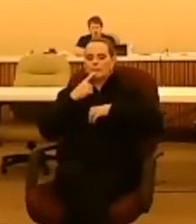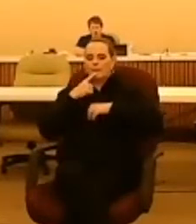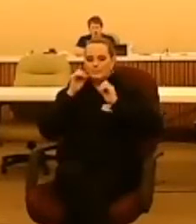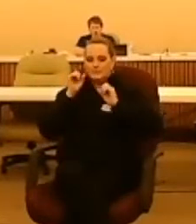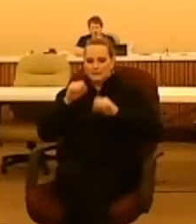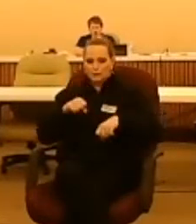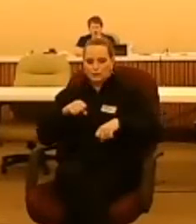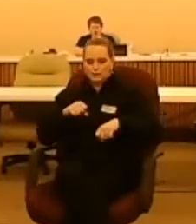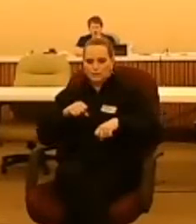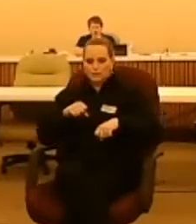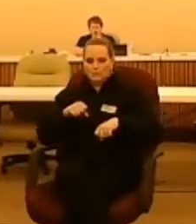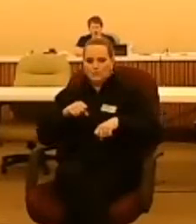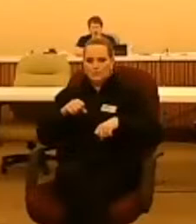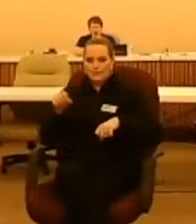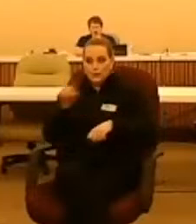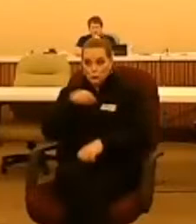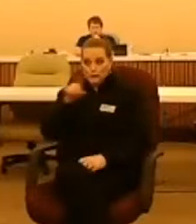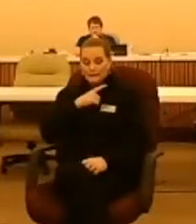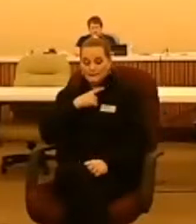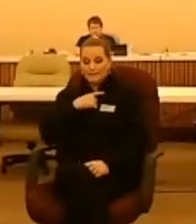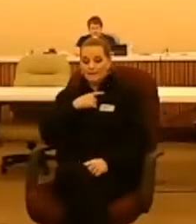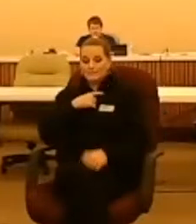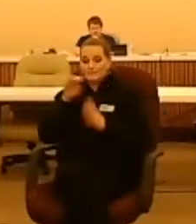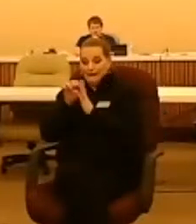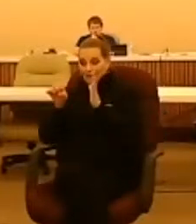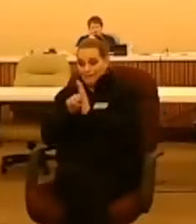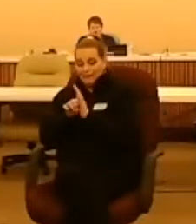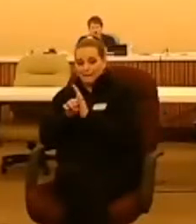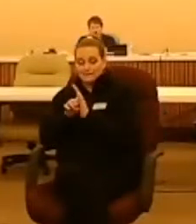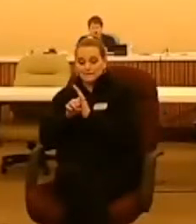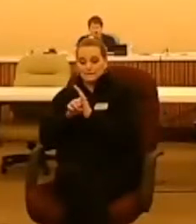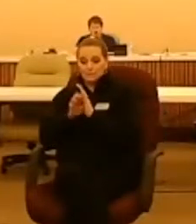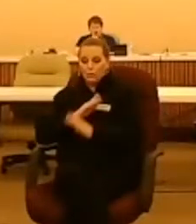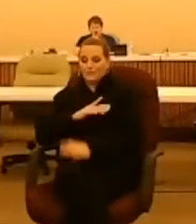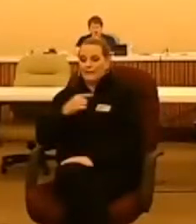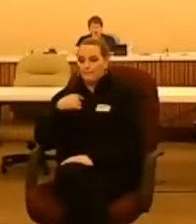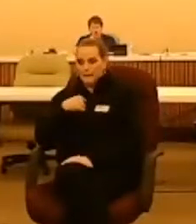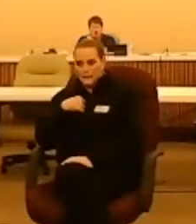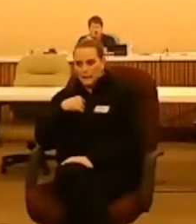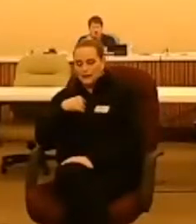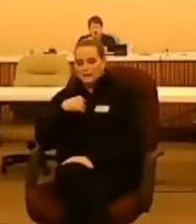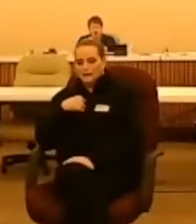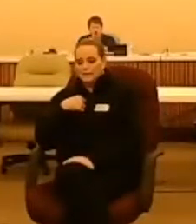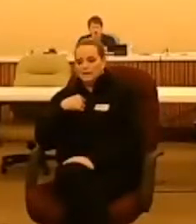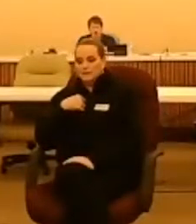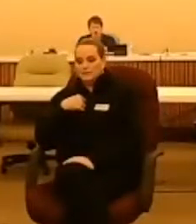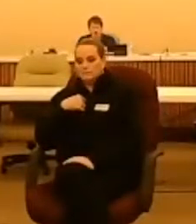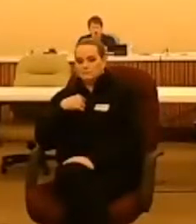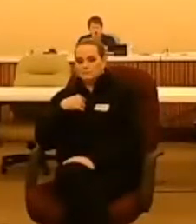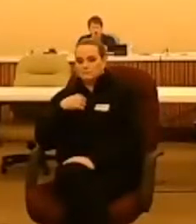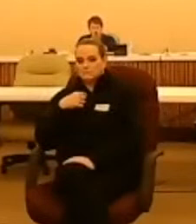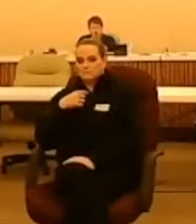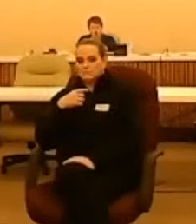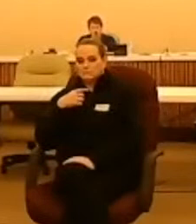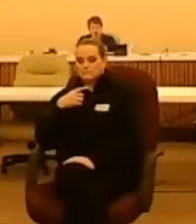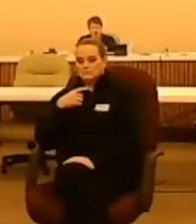or you guys as the ethics board and me and the one who really put this charge to